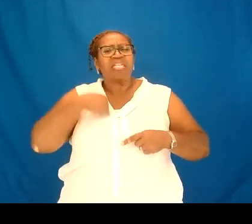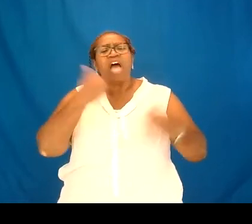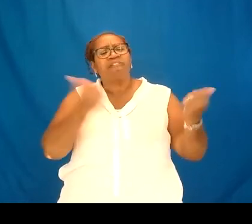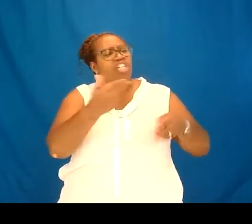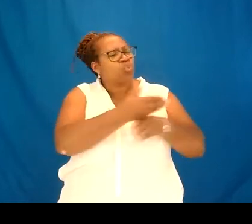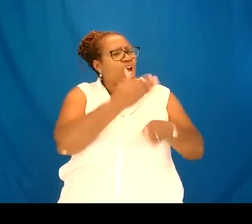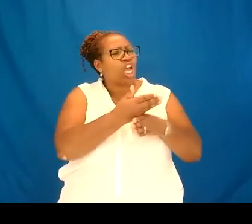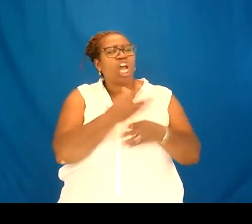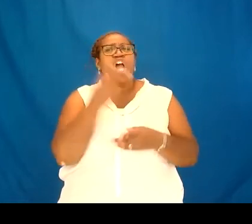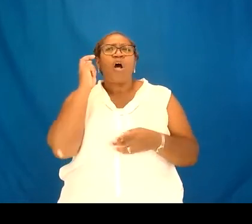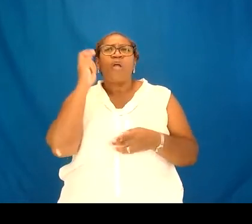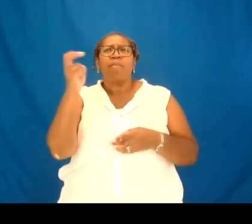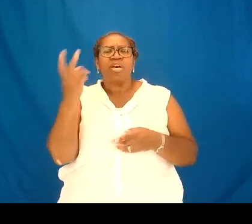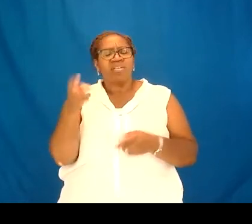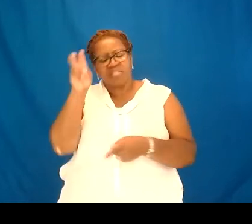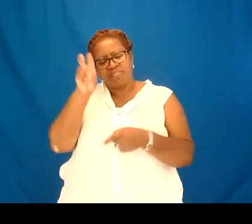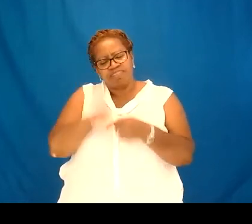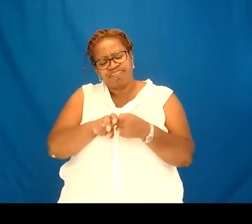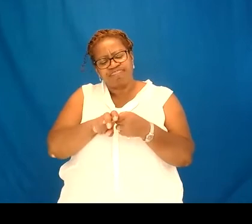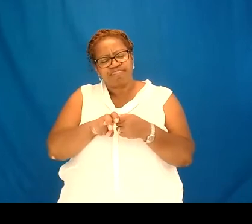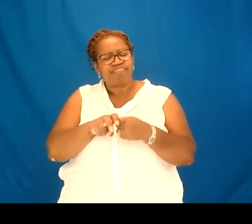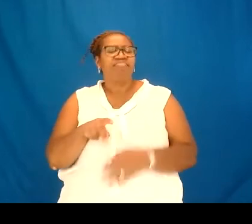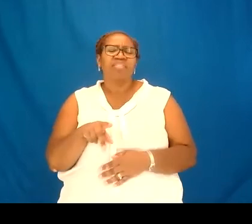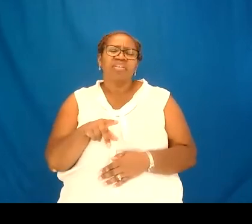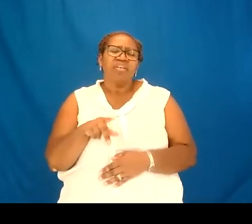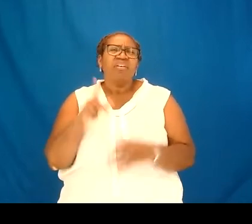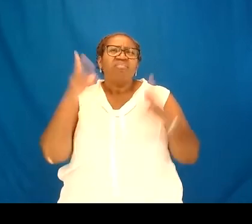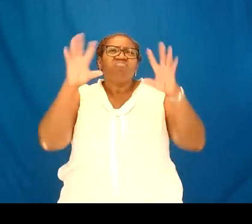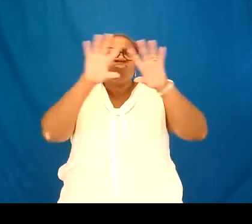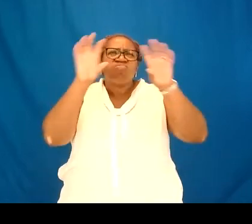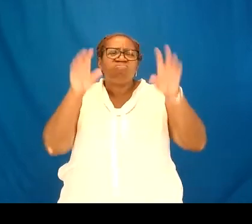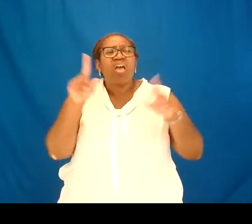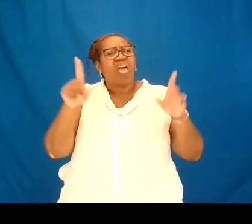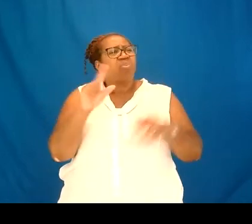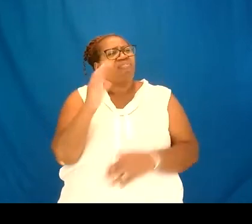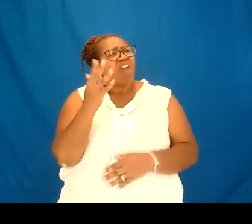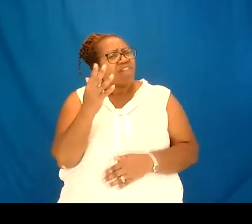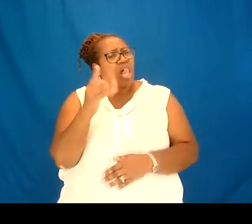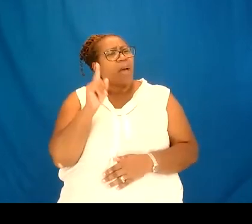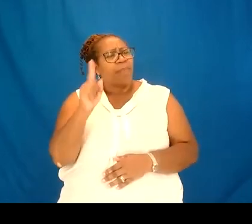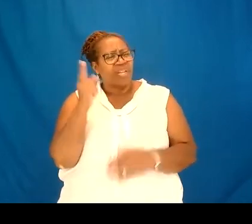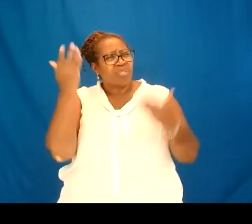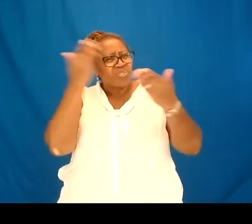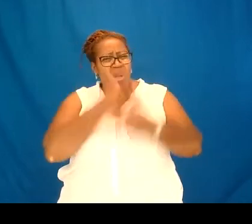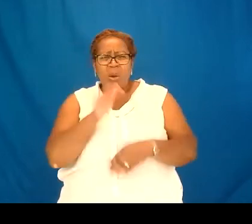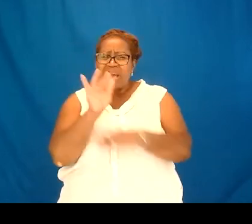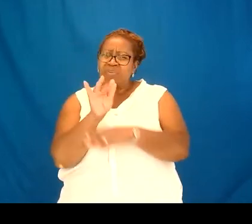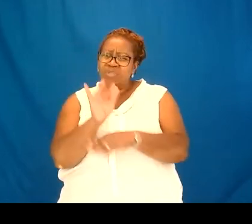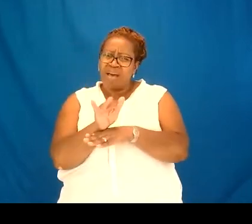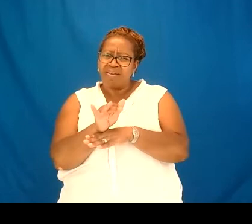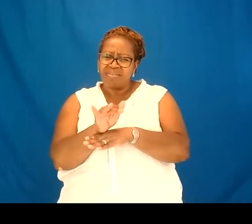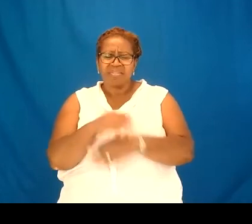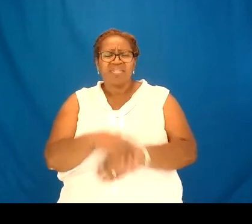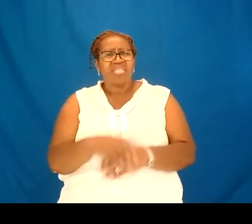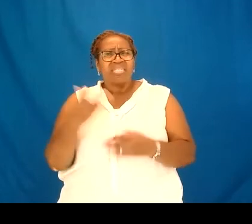know how it is in London, those wet, wintry days. It was only 5 p.m., but it was pitch black outside. It was so cold, and I